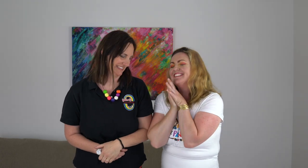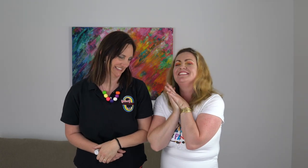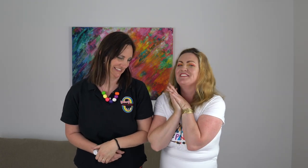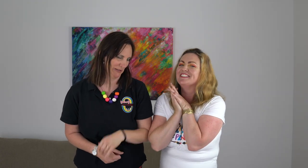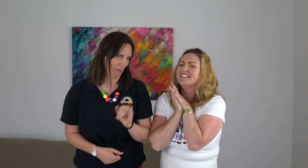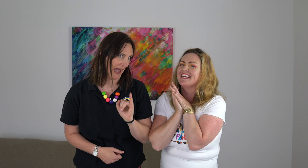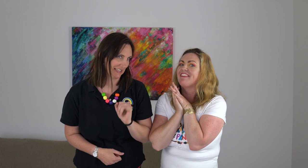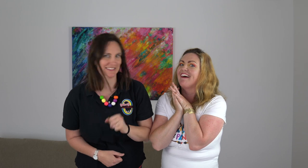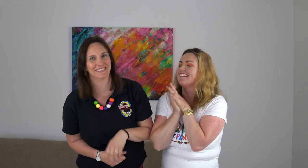Let's hope we don't get that.